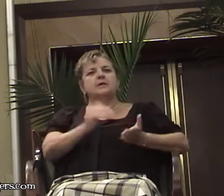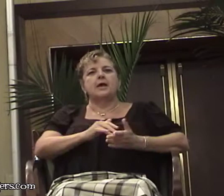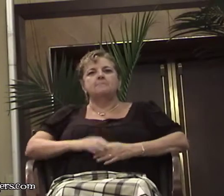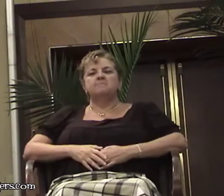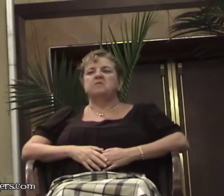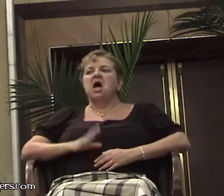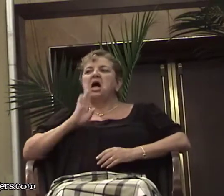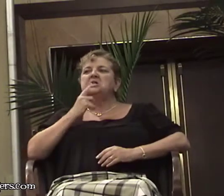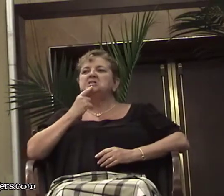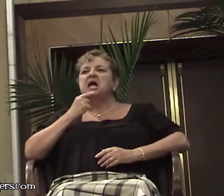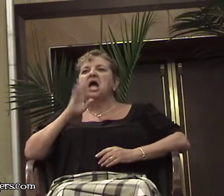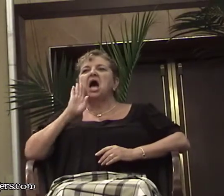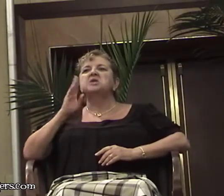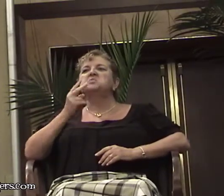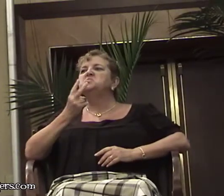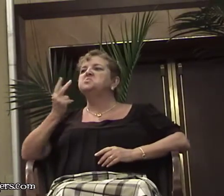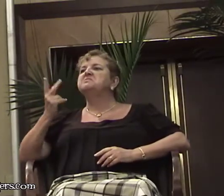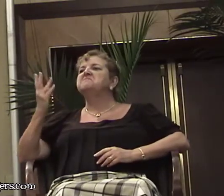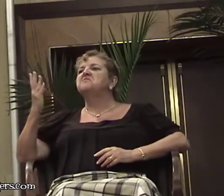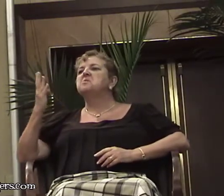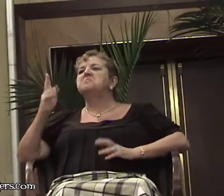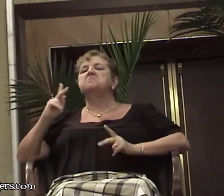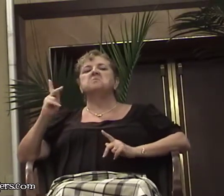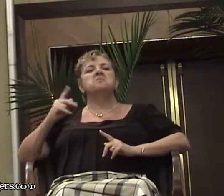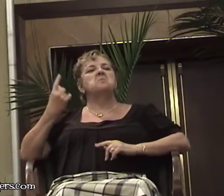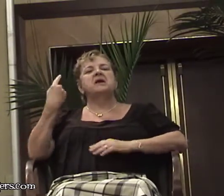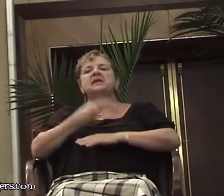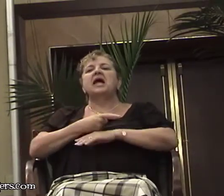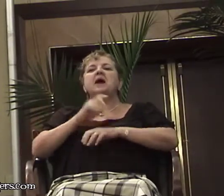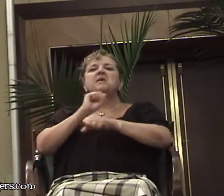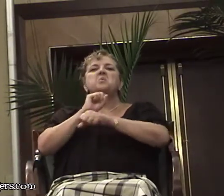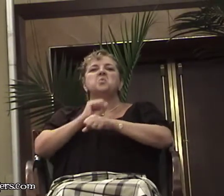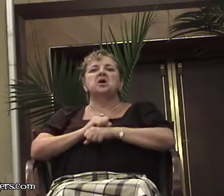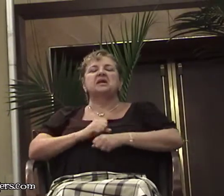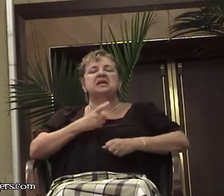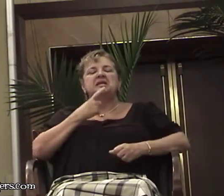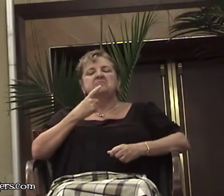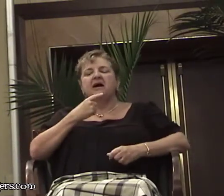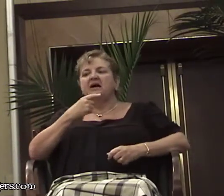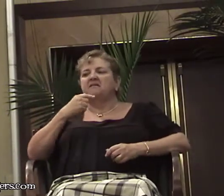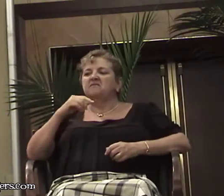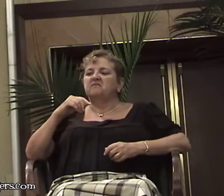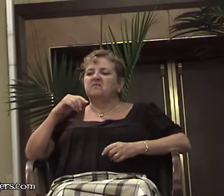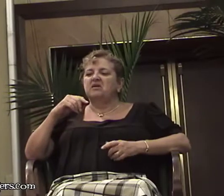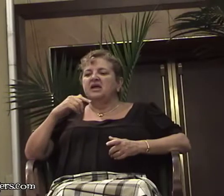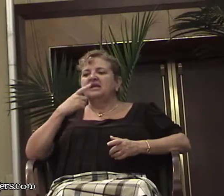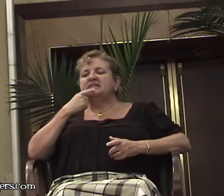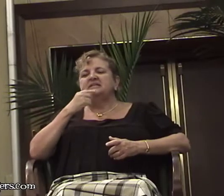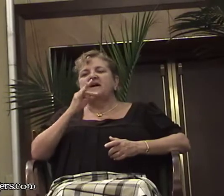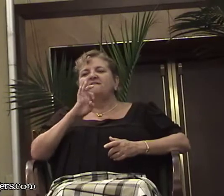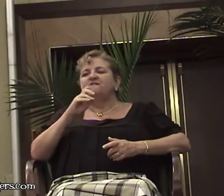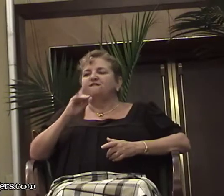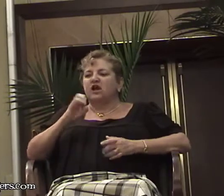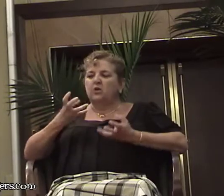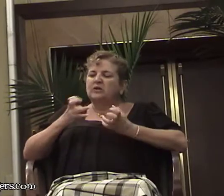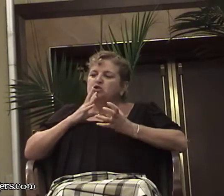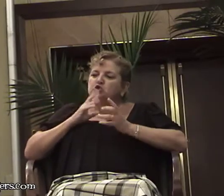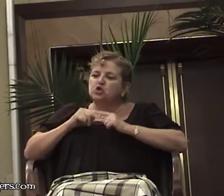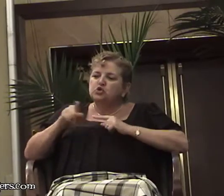I will completely ignore them. One day I'm at work, my coworker comes up to me, he said, Bobby, Freddie Wheels is outside, want to take care of some sort of business? I peeked